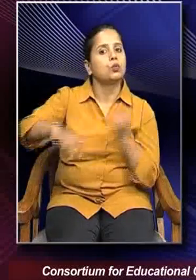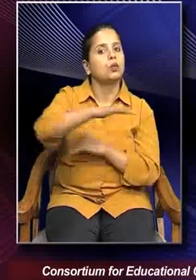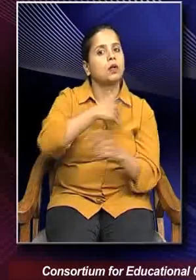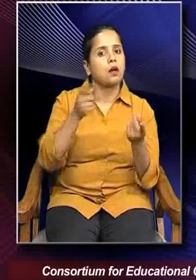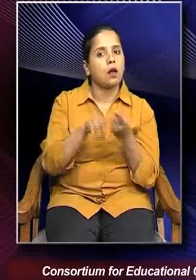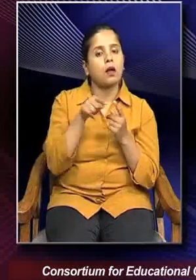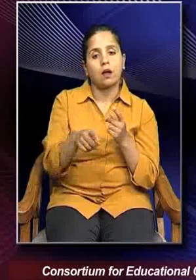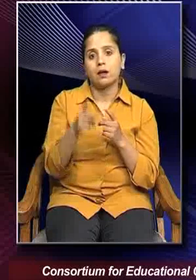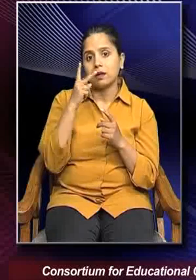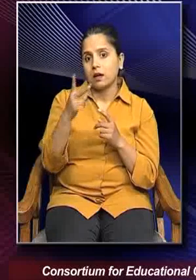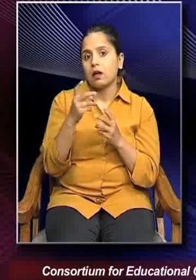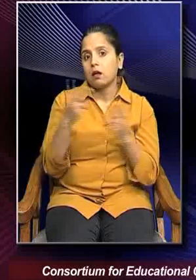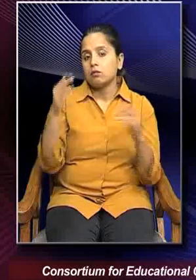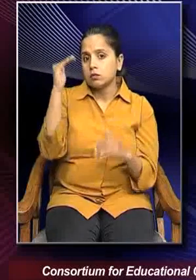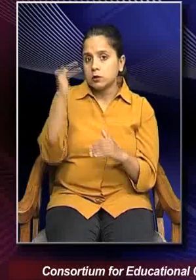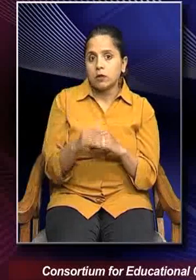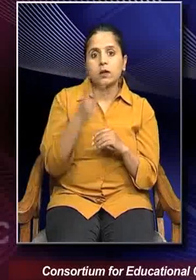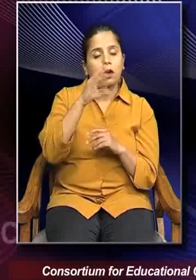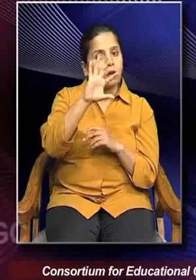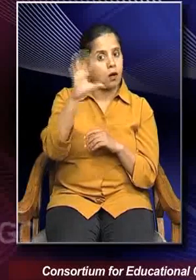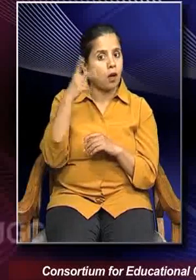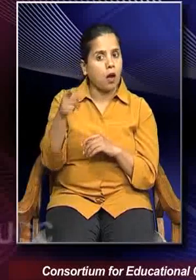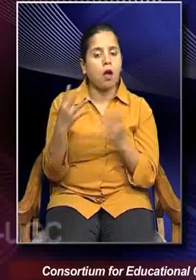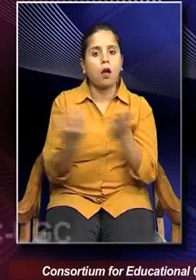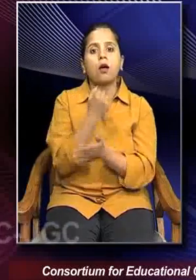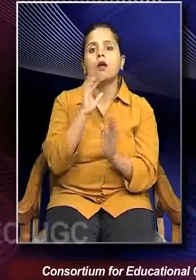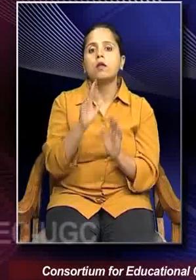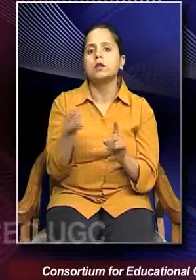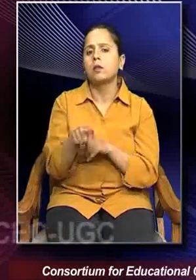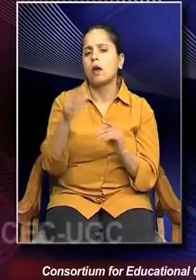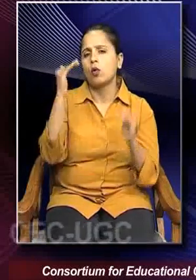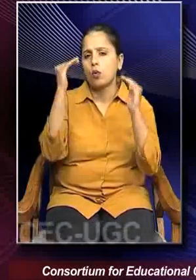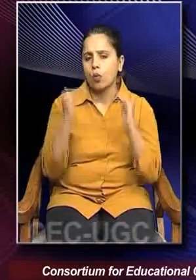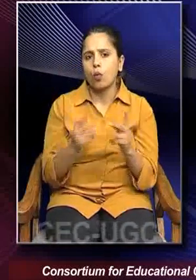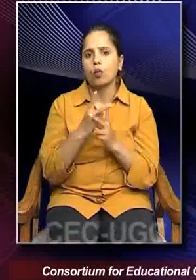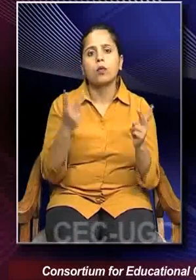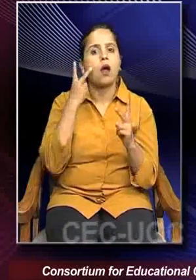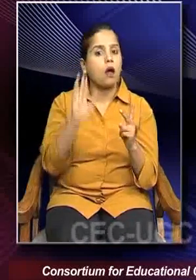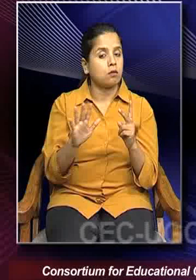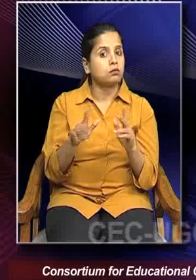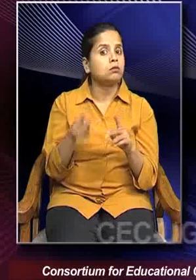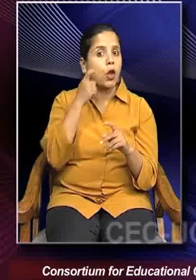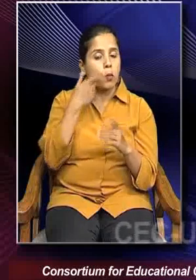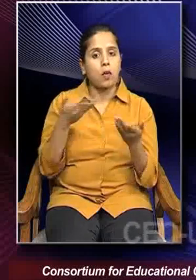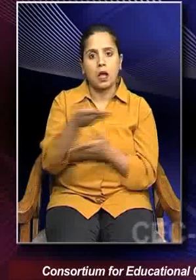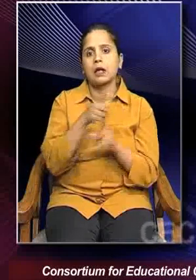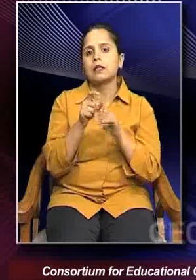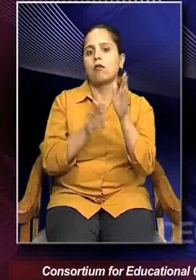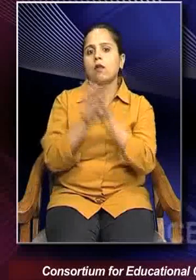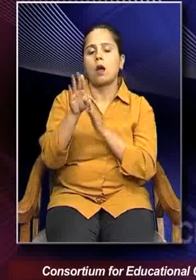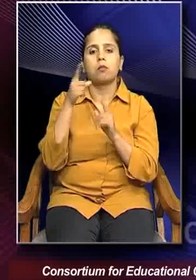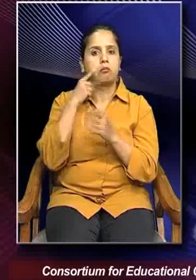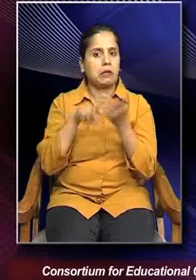where most of these least developed nations occupy relatively lower standing as far as the Human Development Index score